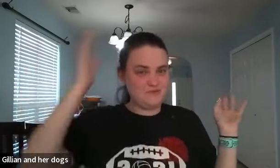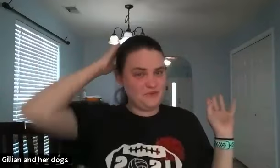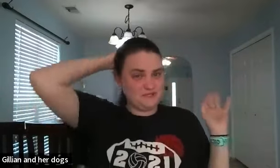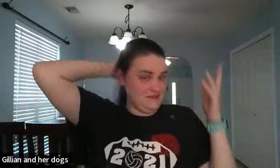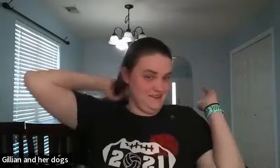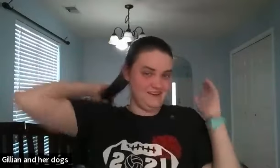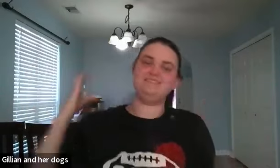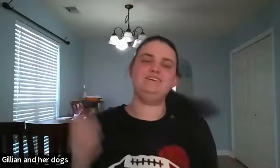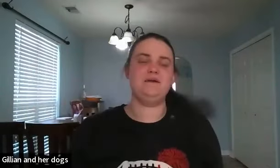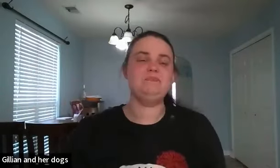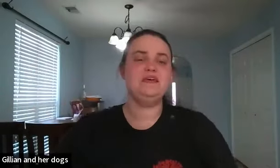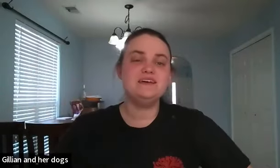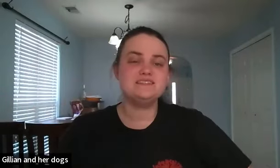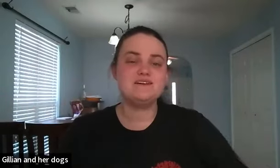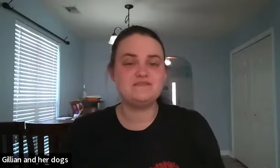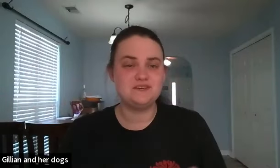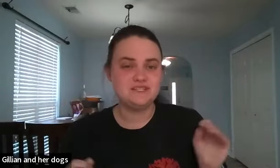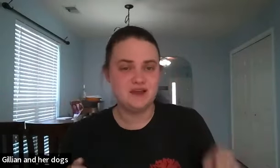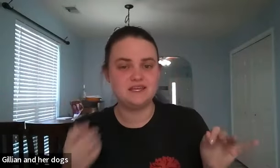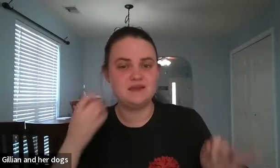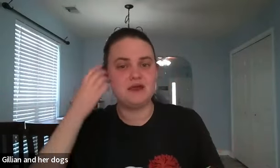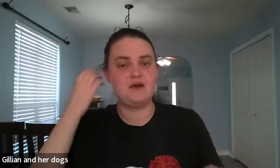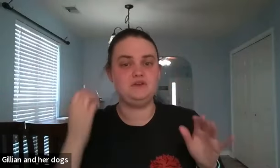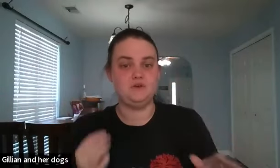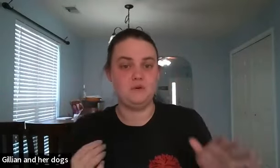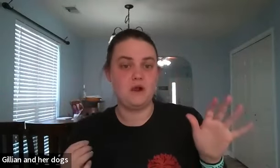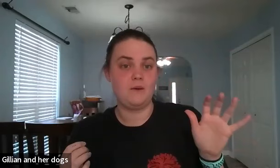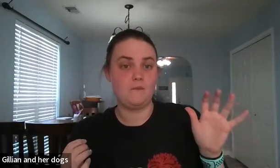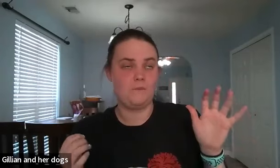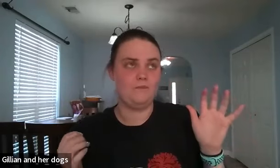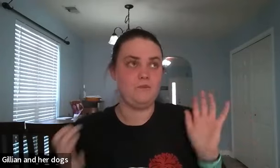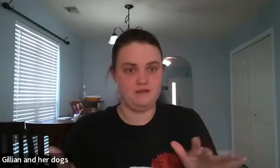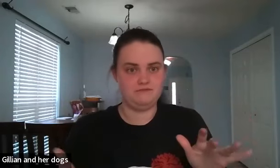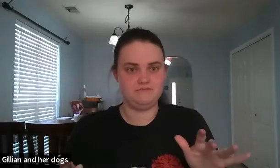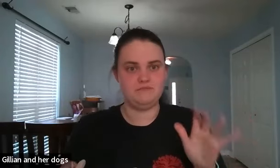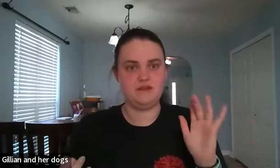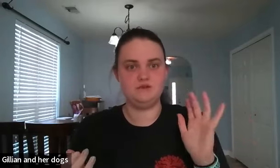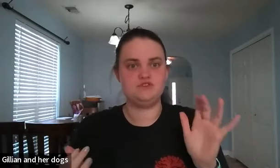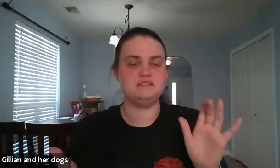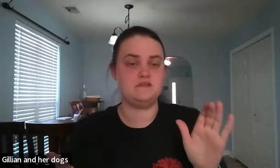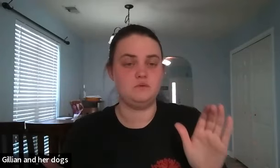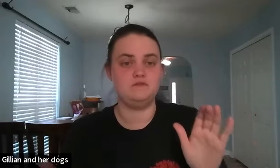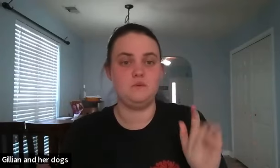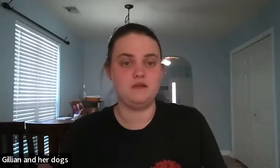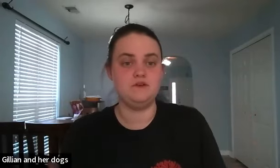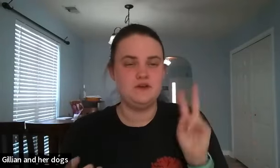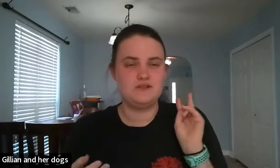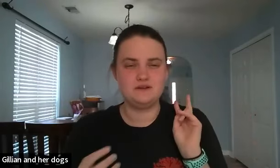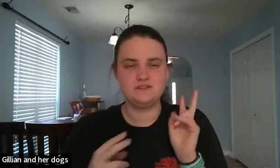before we do in-laws. Okay, so if you're talking about your wife, or you're trying to sign the word for wife. There are